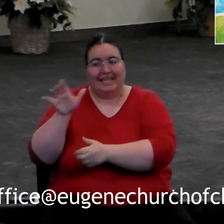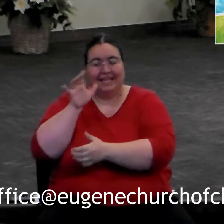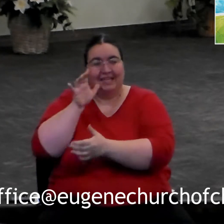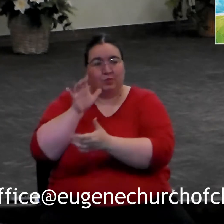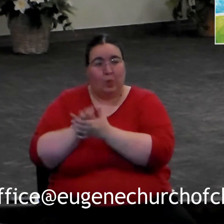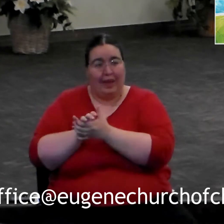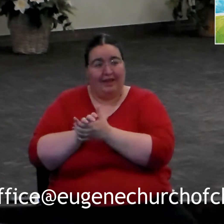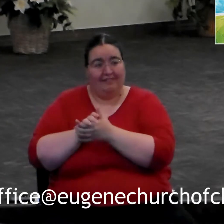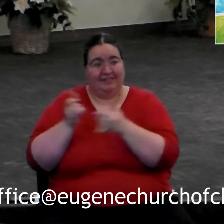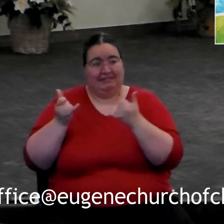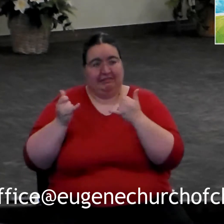during the first day in the hospital.